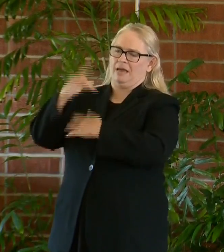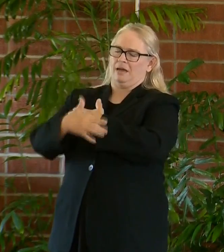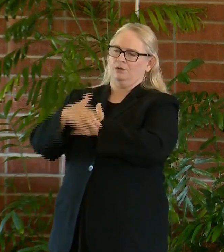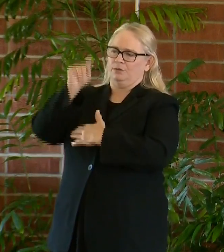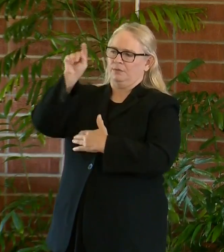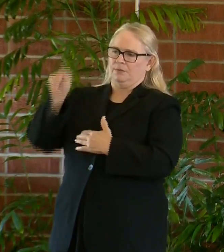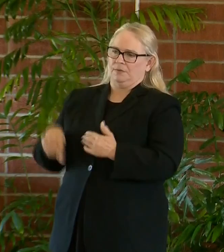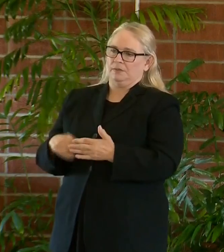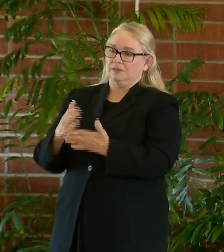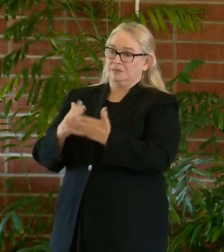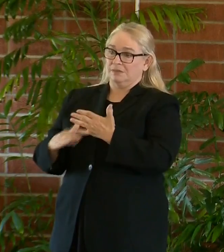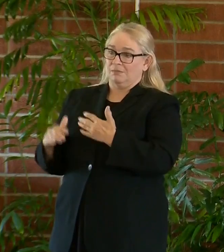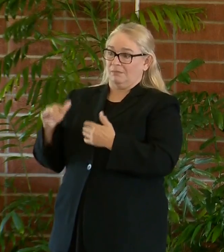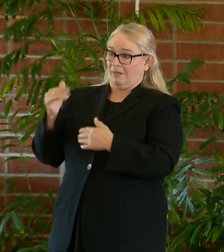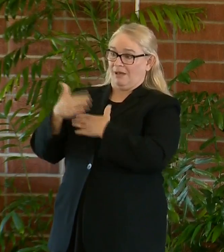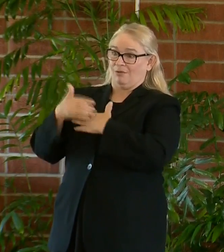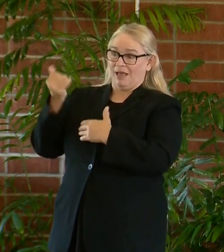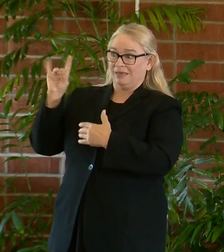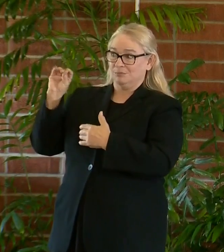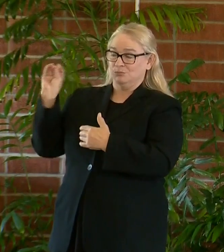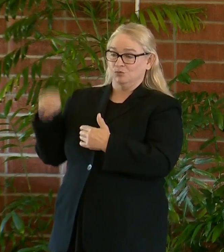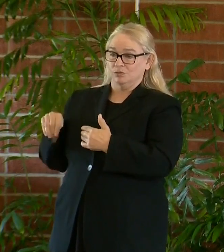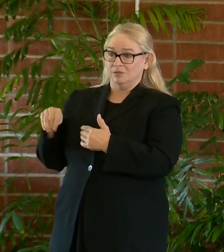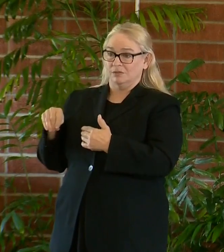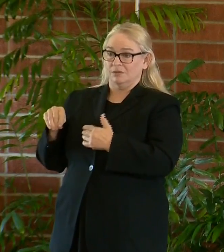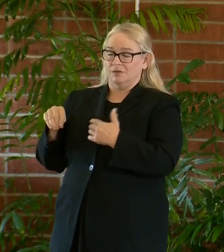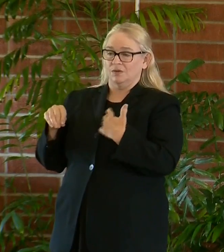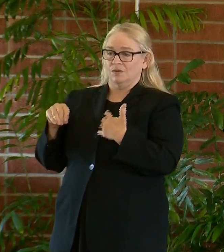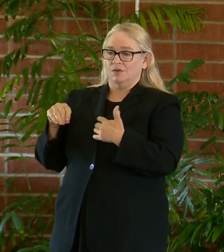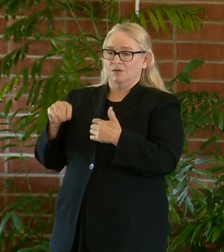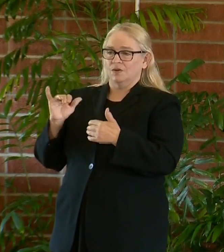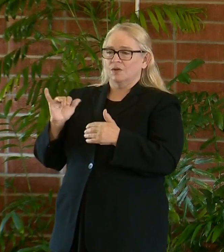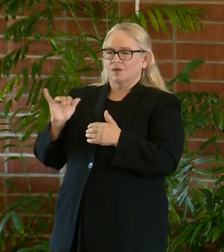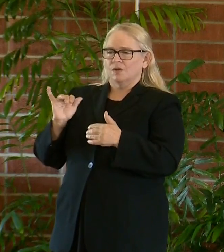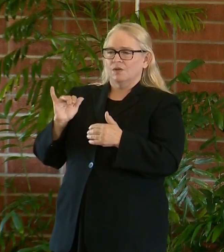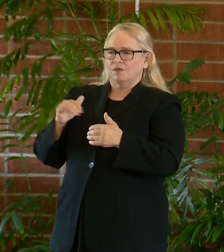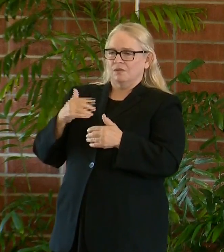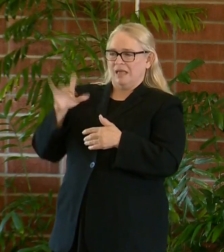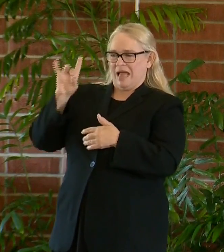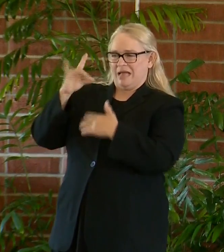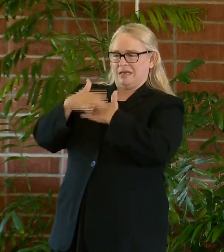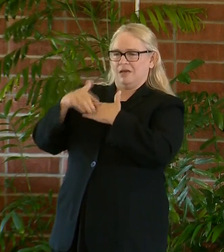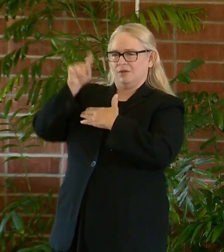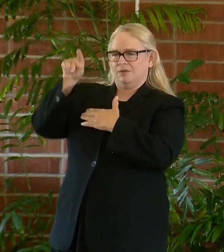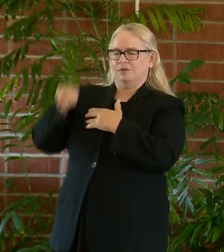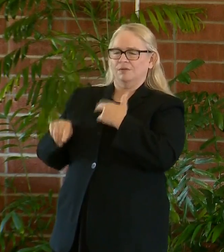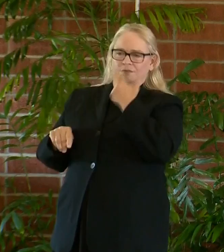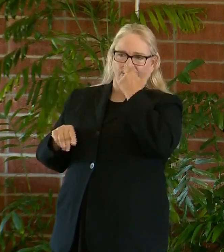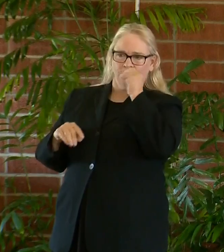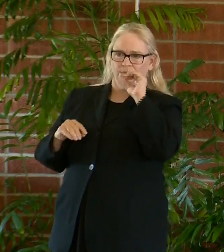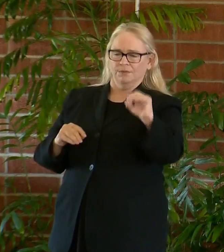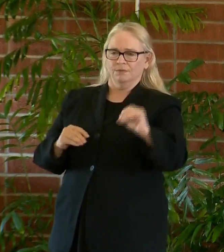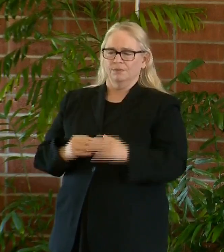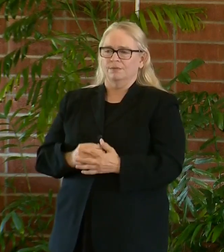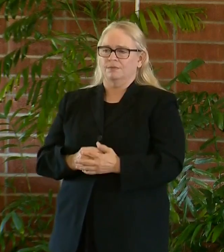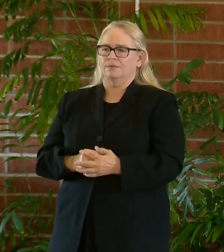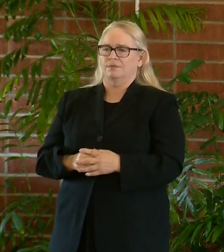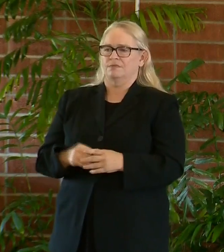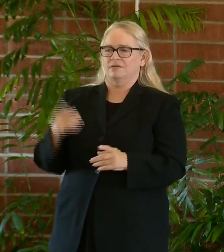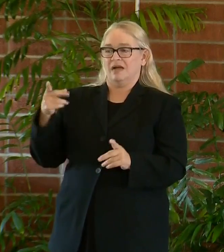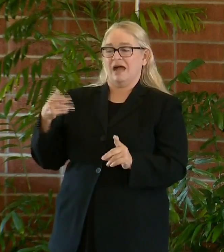counties. We're seeing an inordinate number of cases across many of the 8 counties in the Central